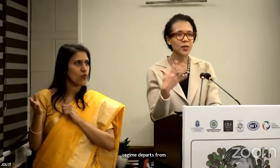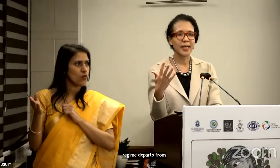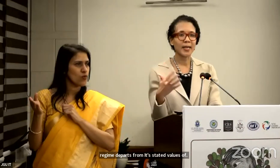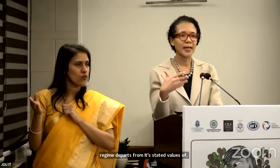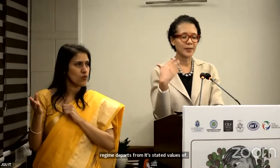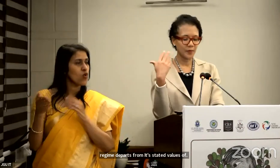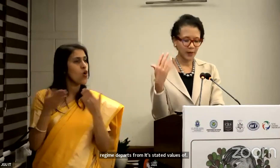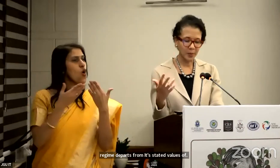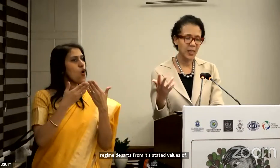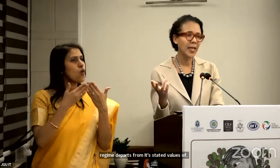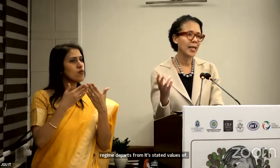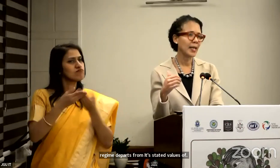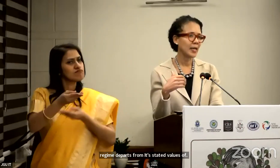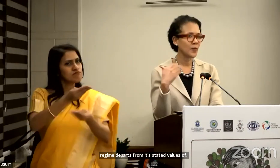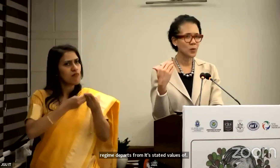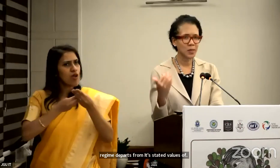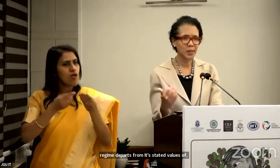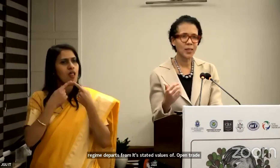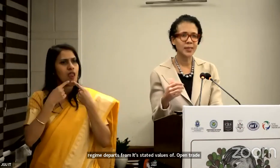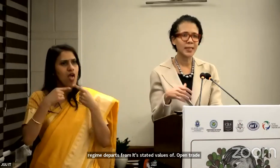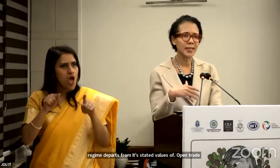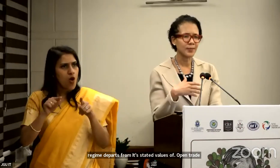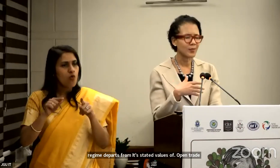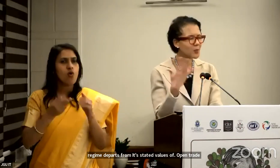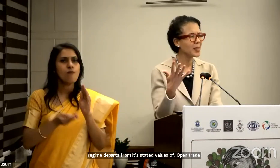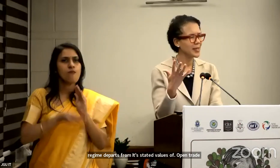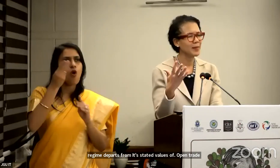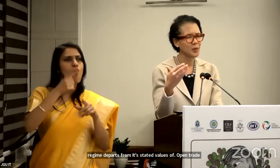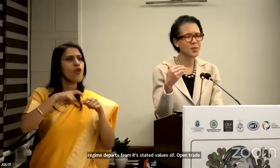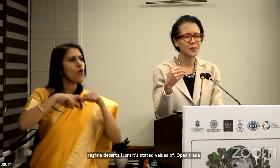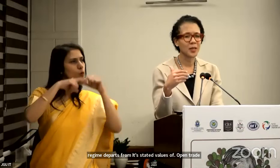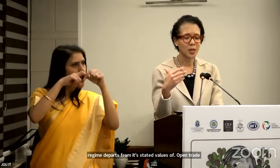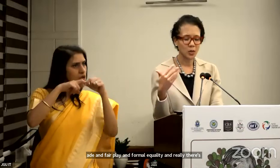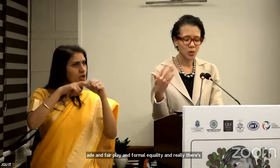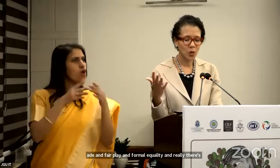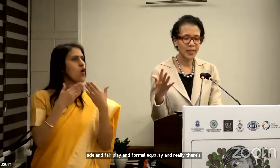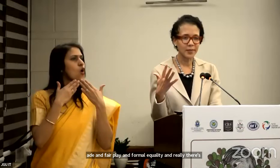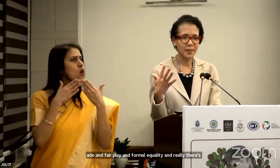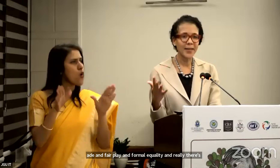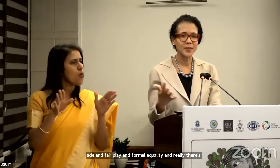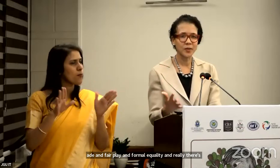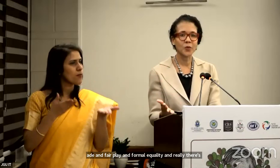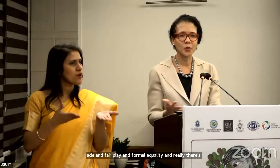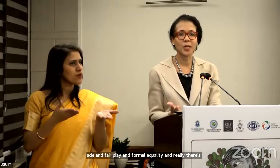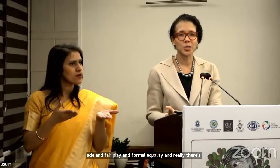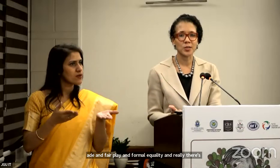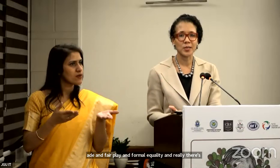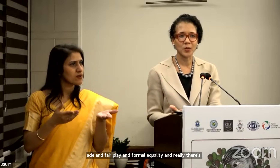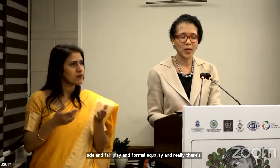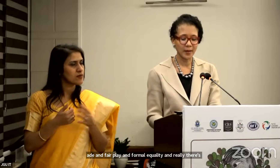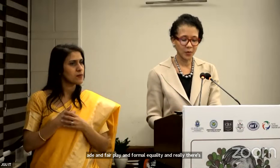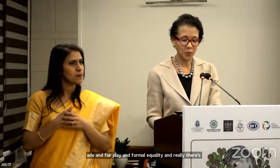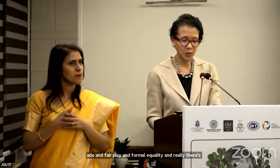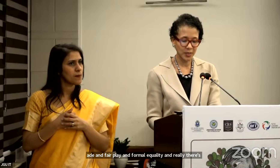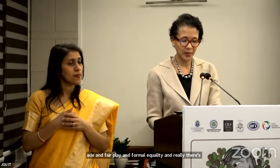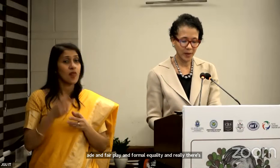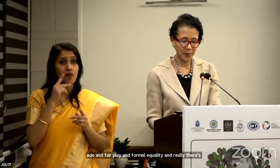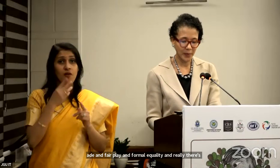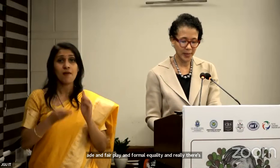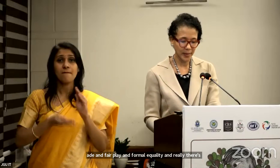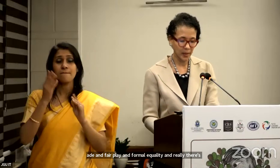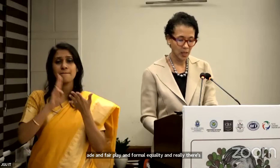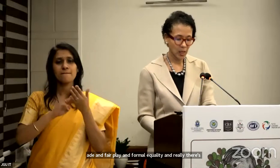open trade and fair play and formal equality. And really, there are some quite massive contradictions in the way that the rules